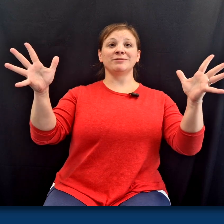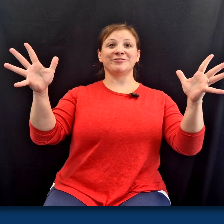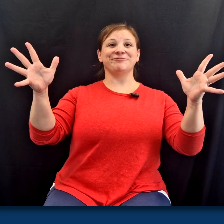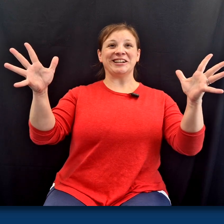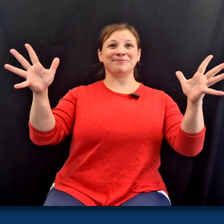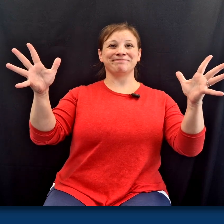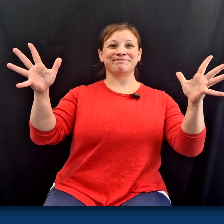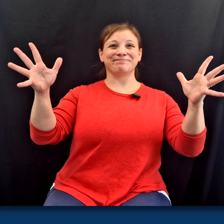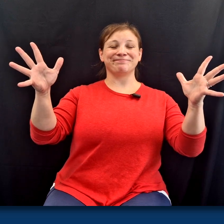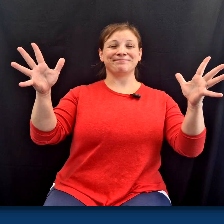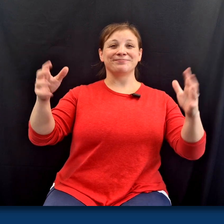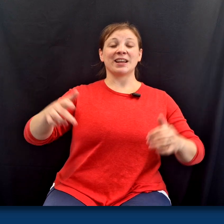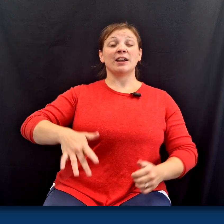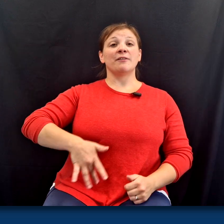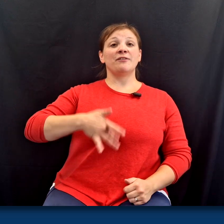open. Free.